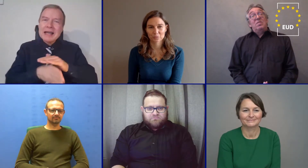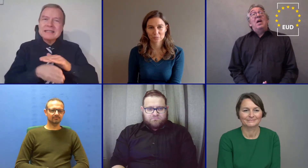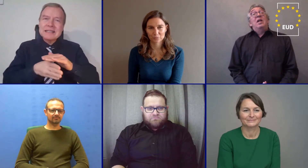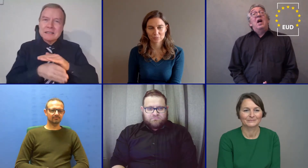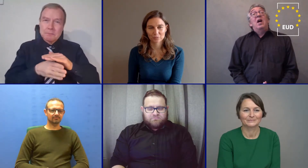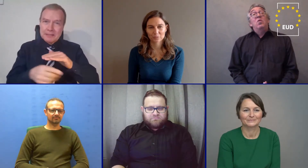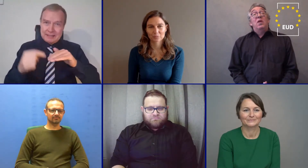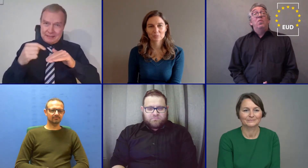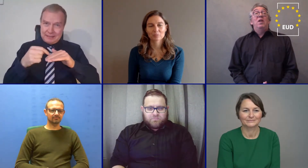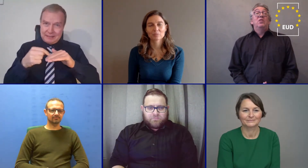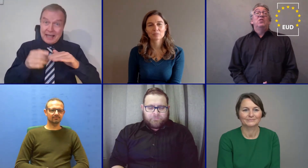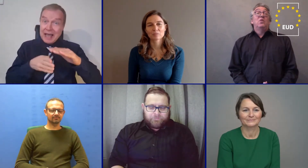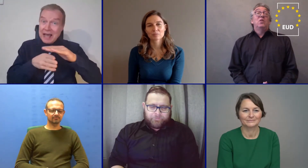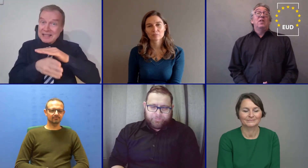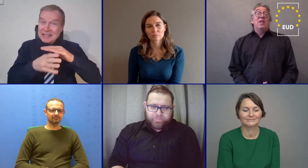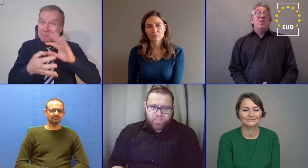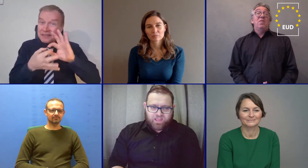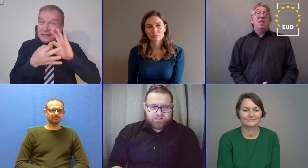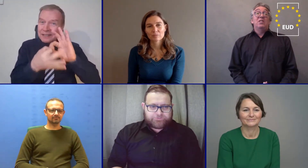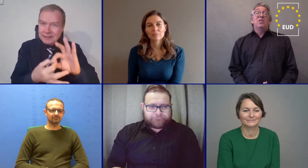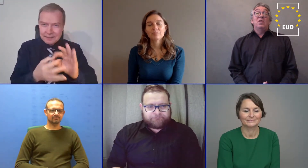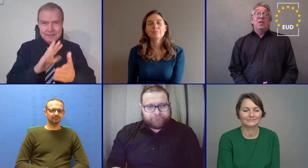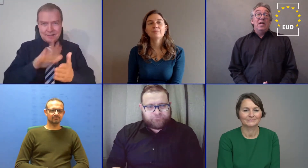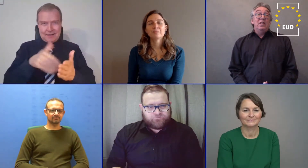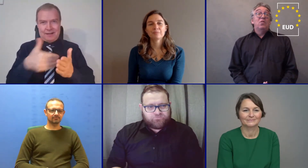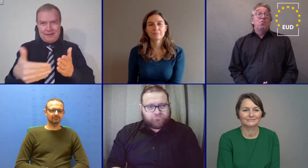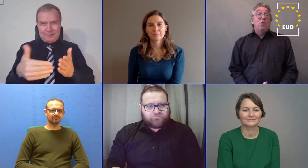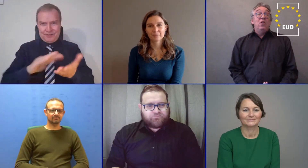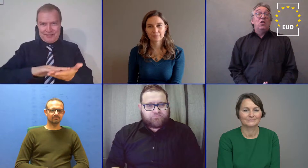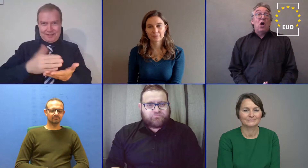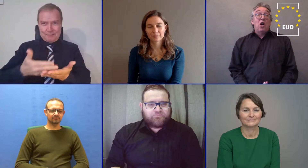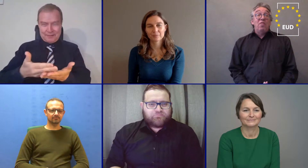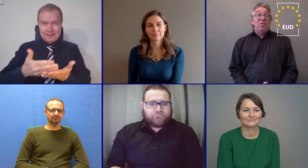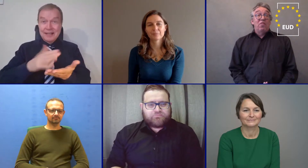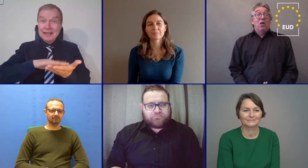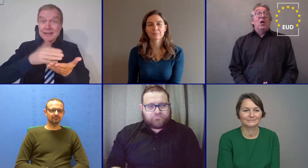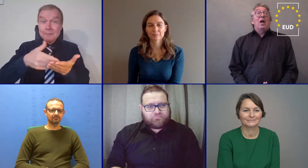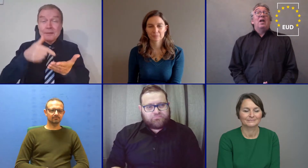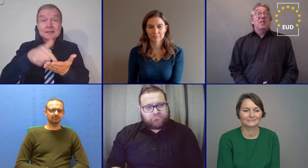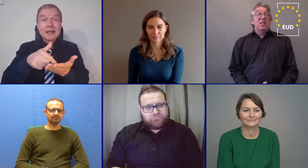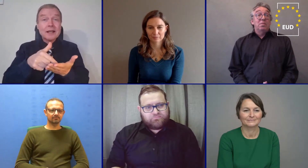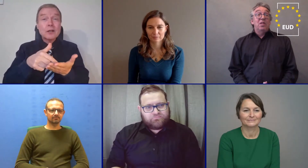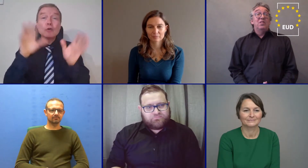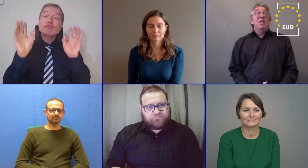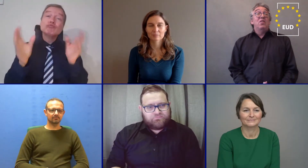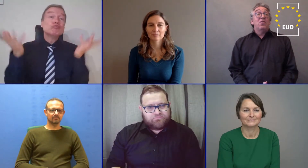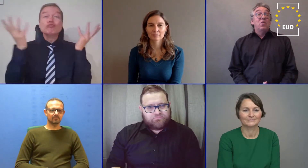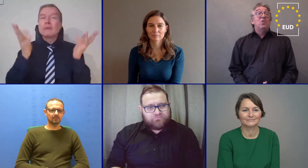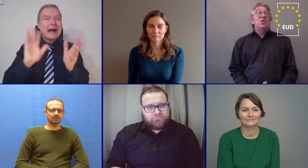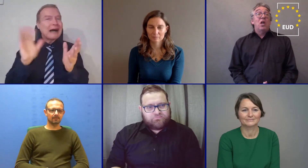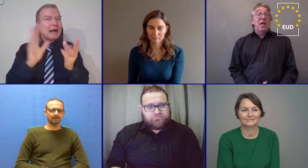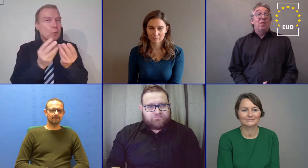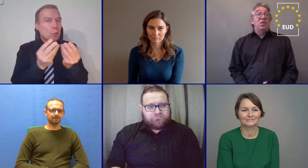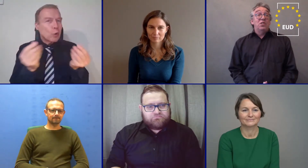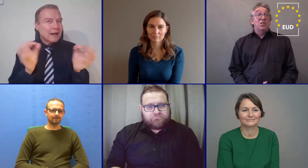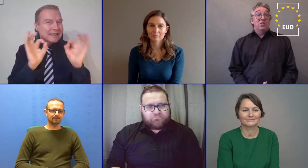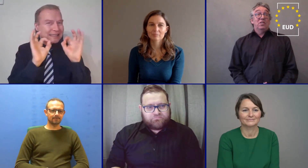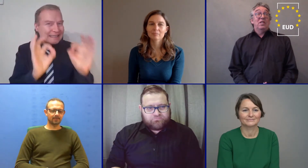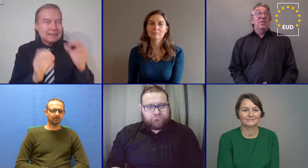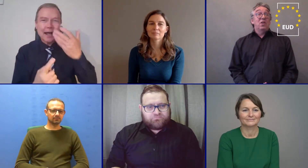And how can we ensure that the AVMS leads to real-life accessibility through sign language